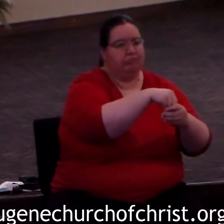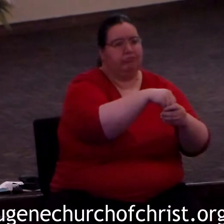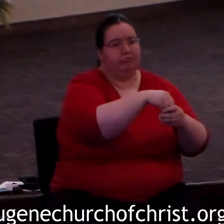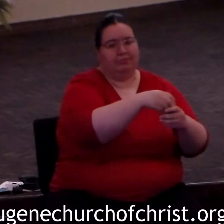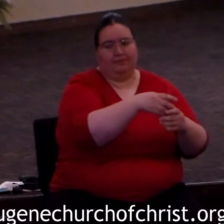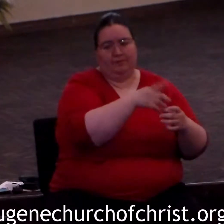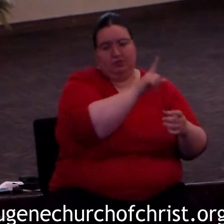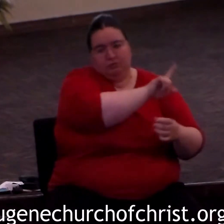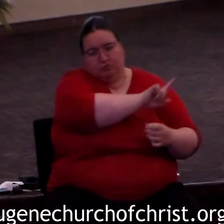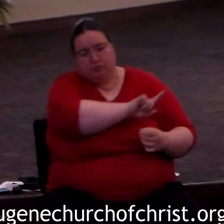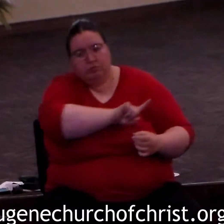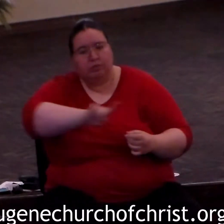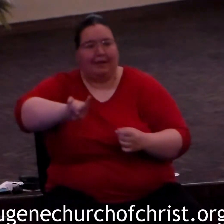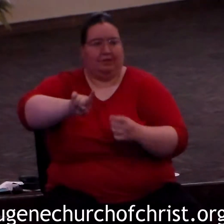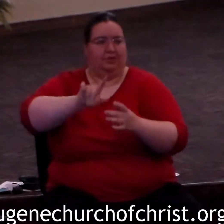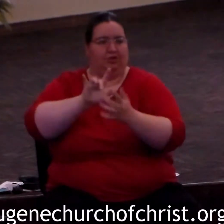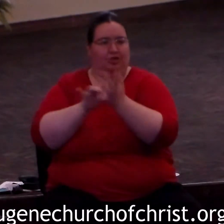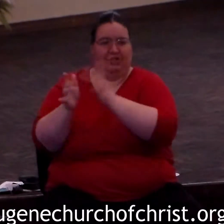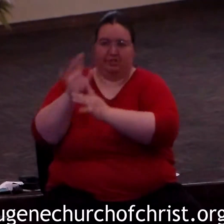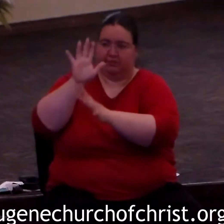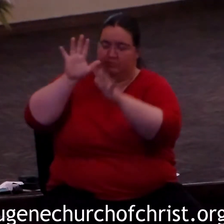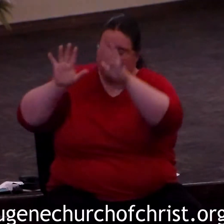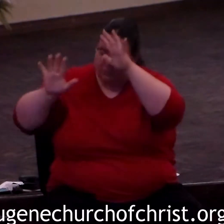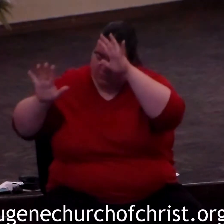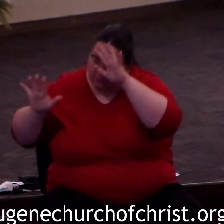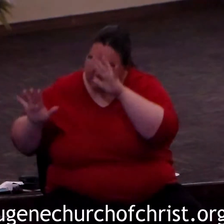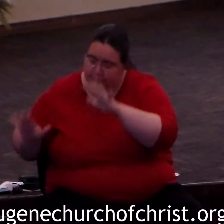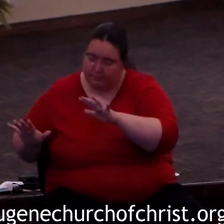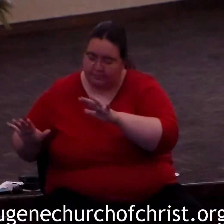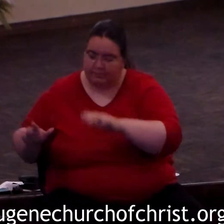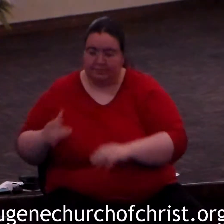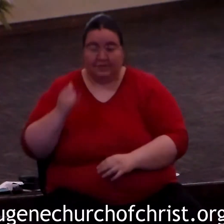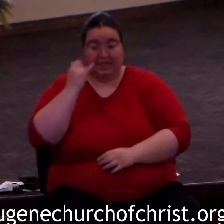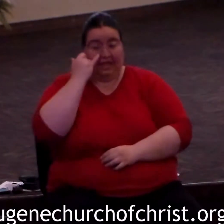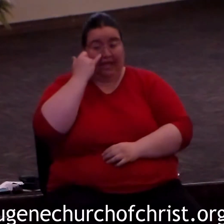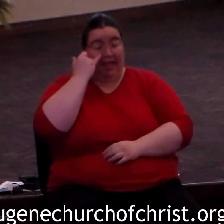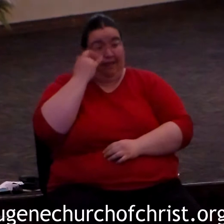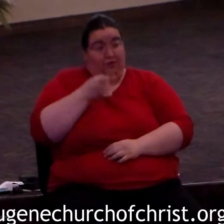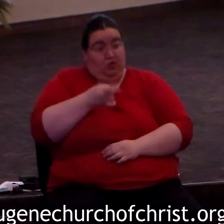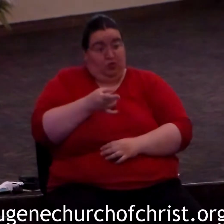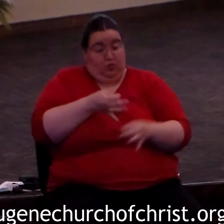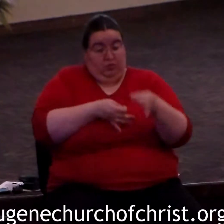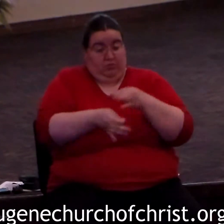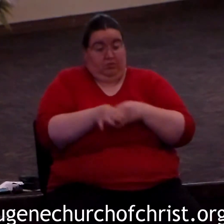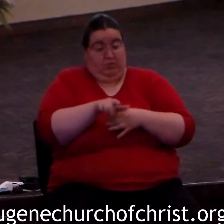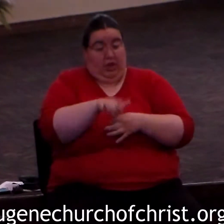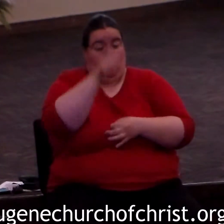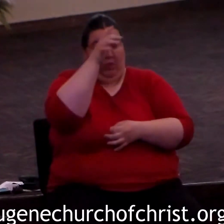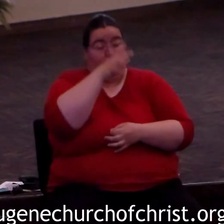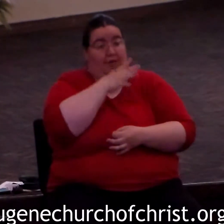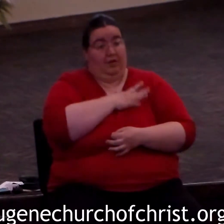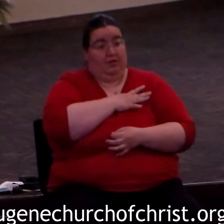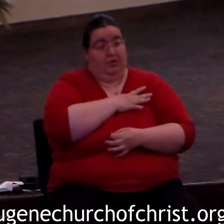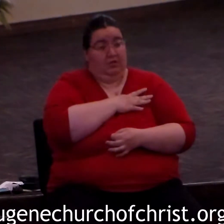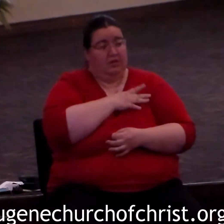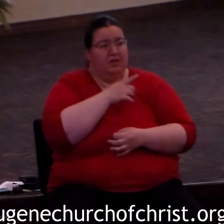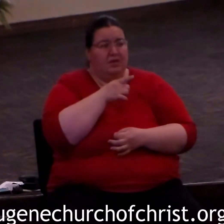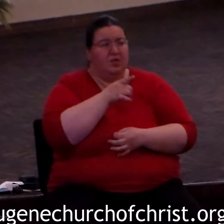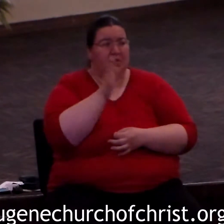you could do, would you not go to any length? Would you not go anywhere, to any place, anything you had heard about